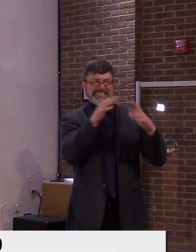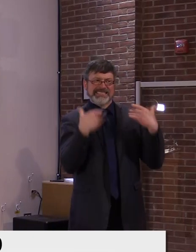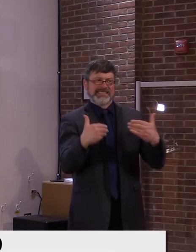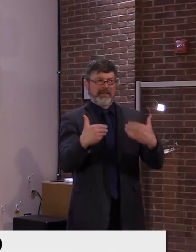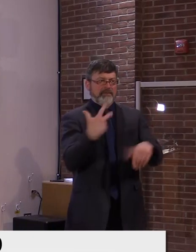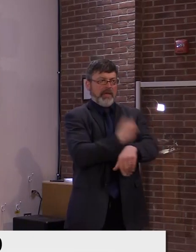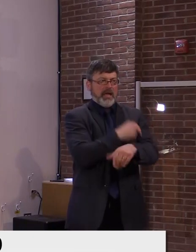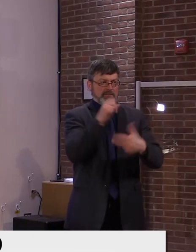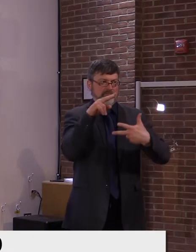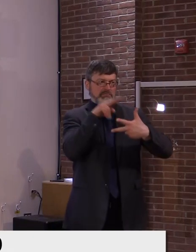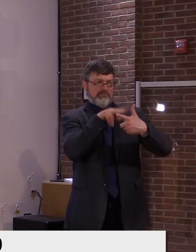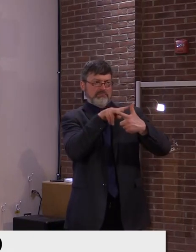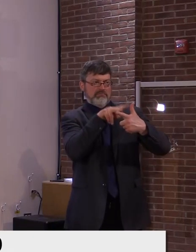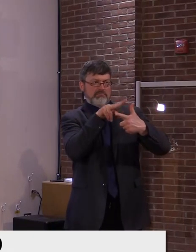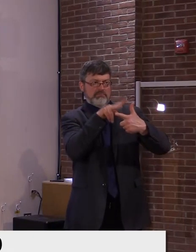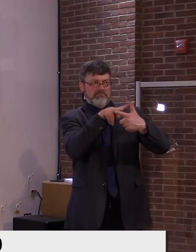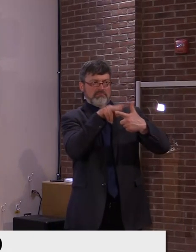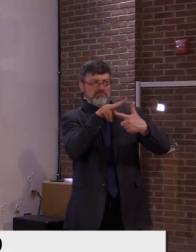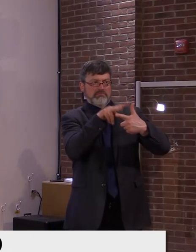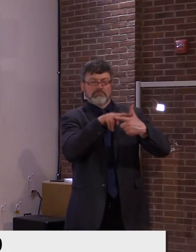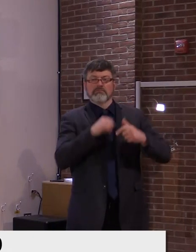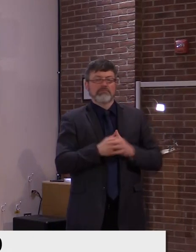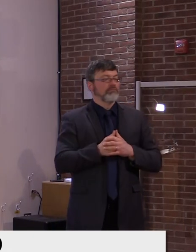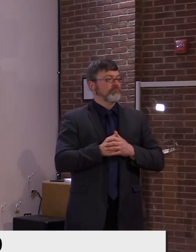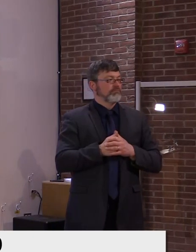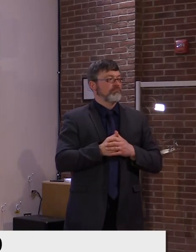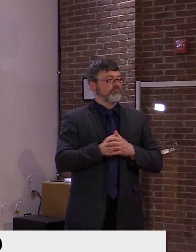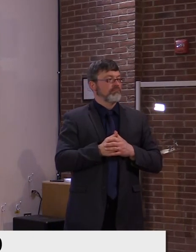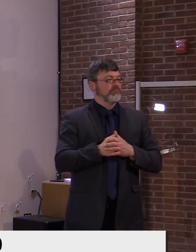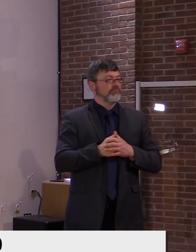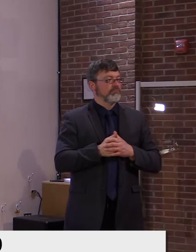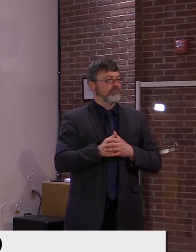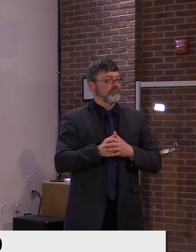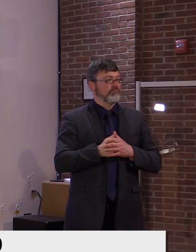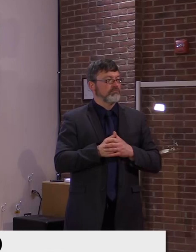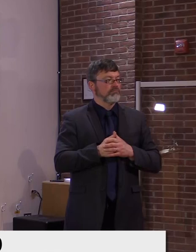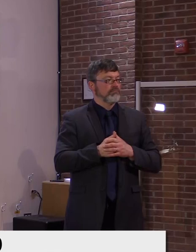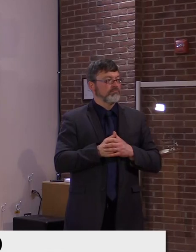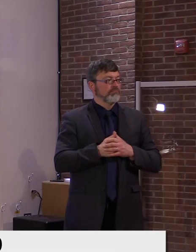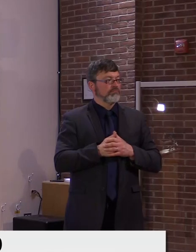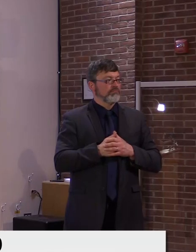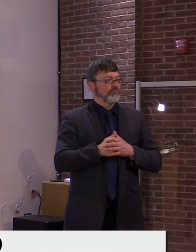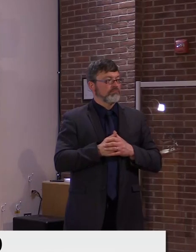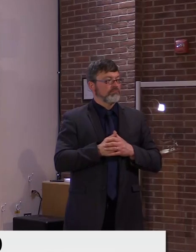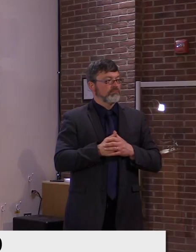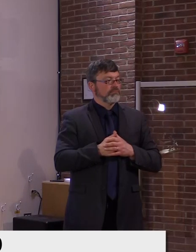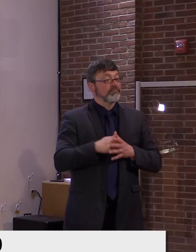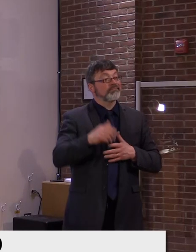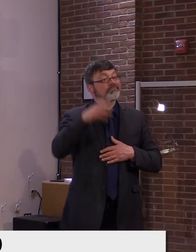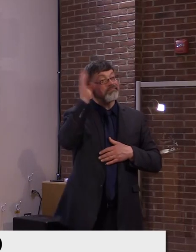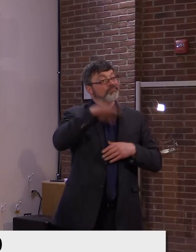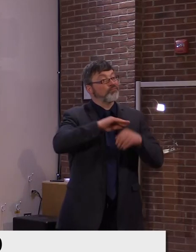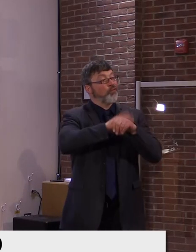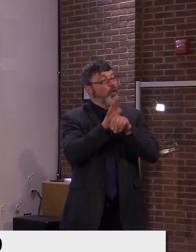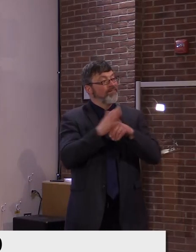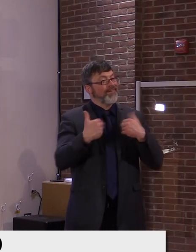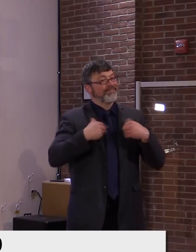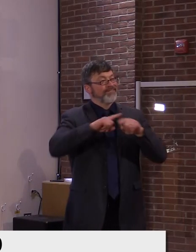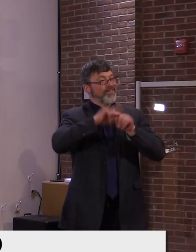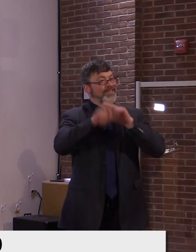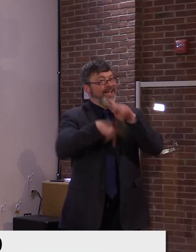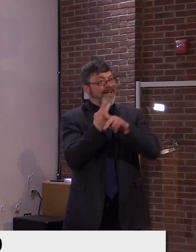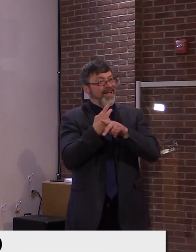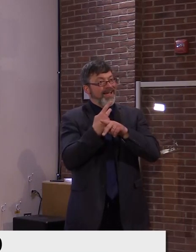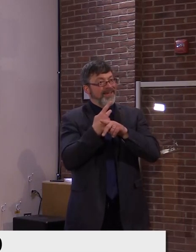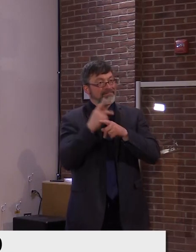to spread to the next person, leaving those who are not yet vaccinated potentially susceptible. Right now, we